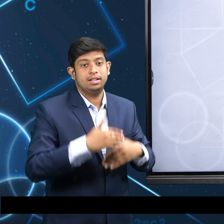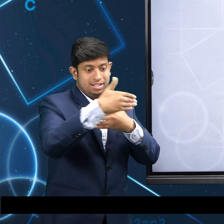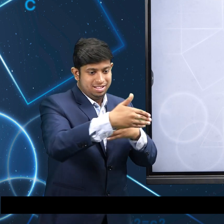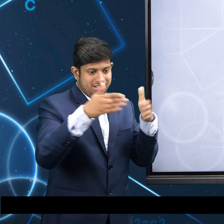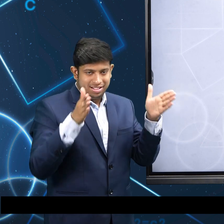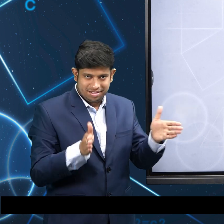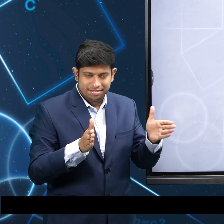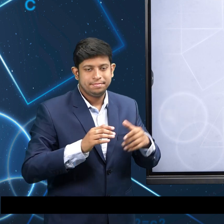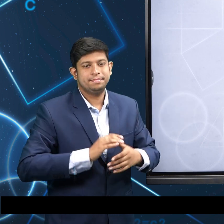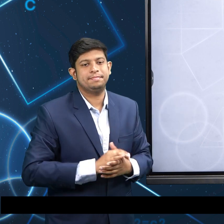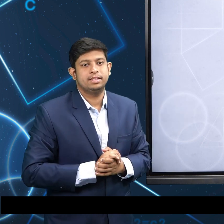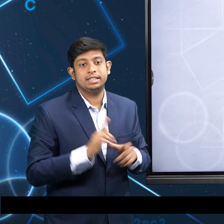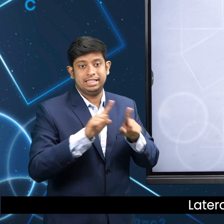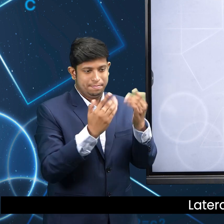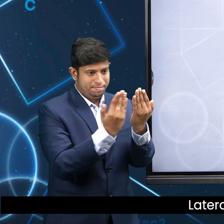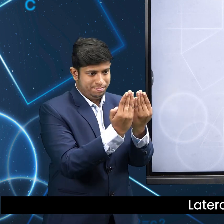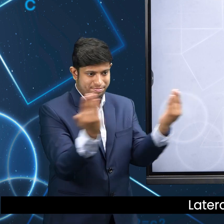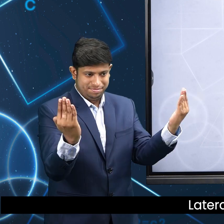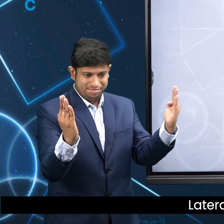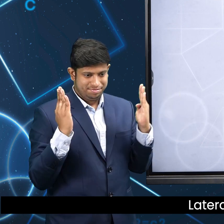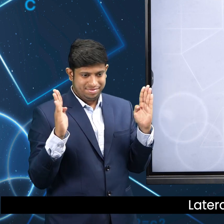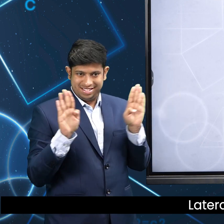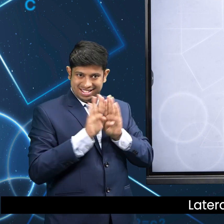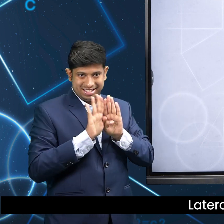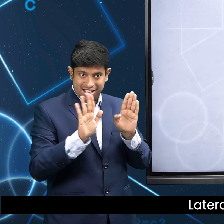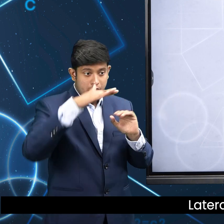cuboid, lateral surface area,